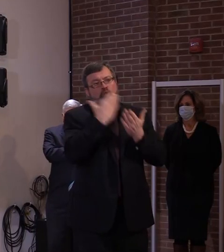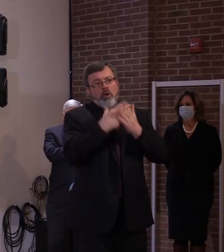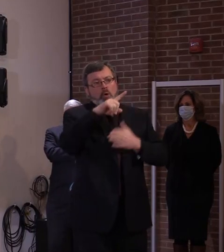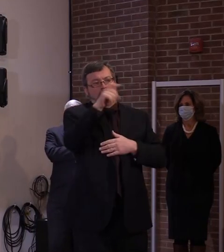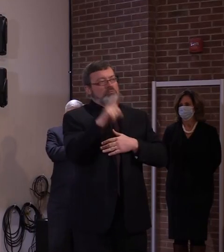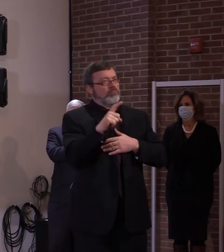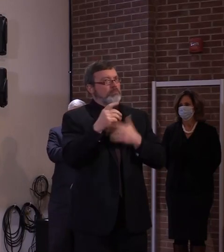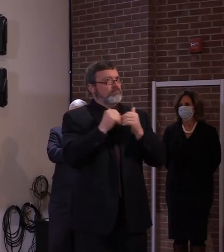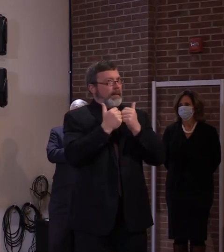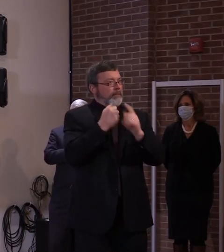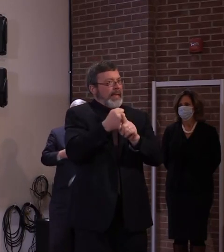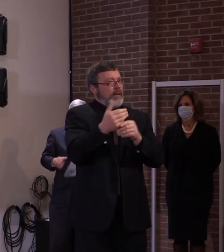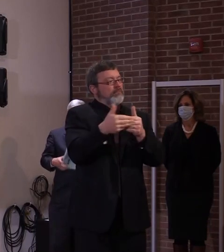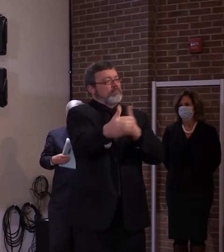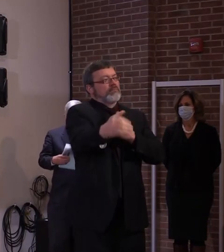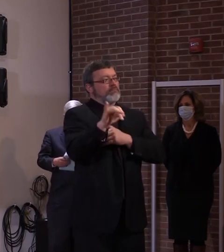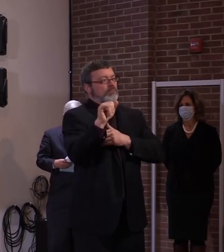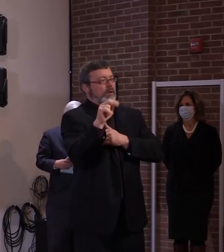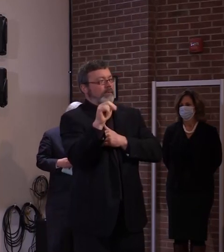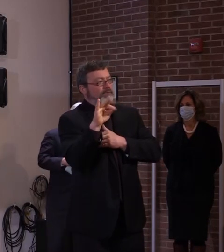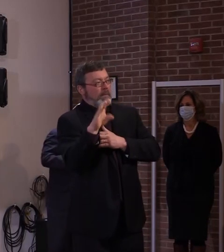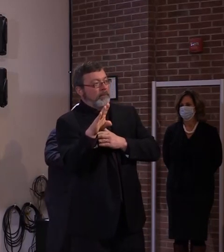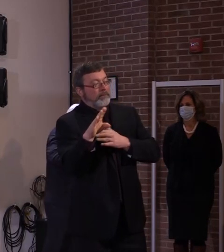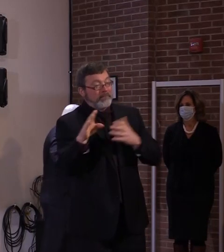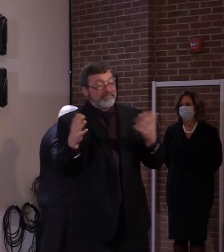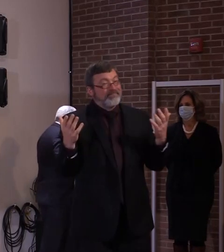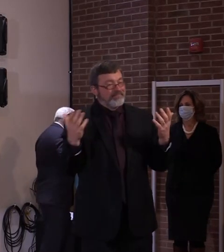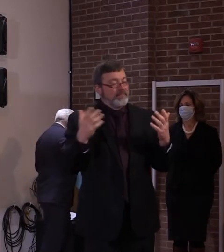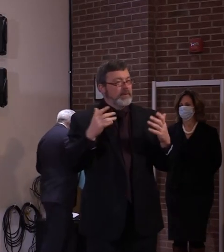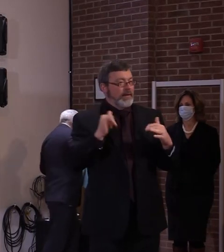into the Omicron experience. You know, at what point